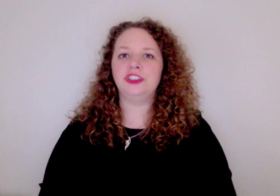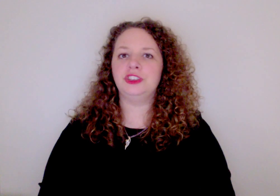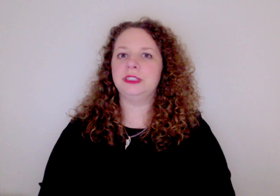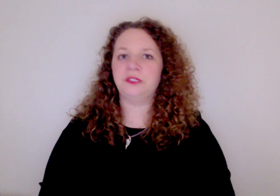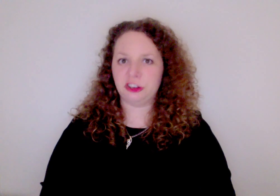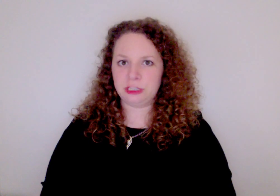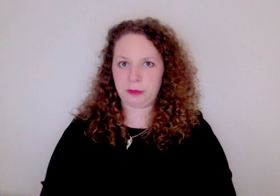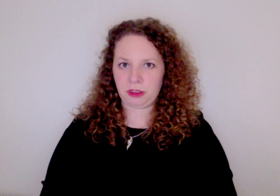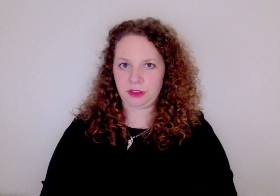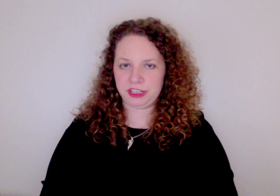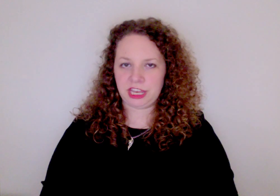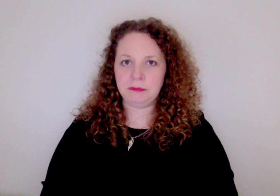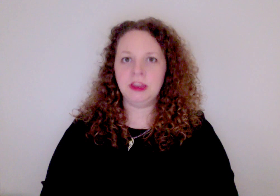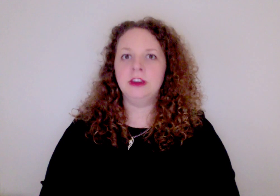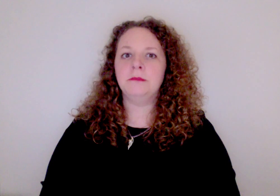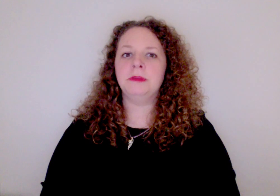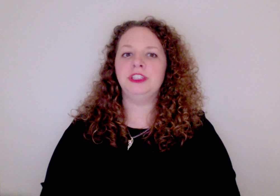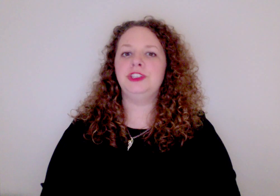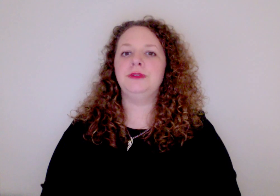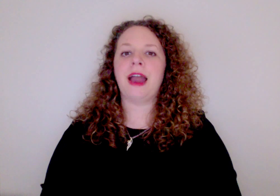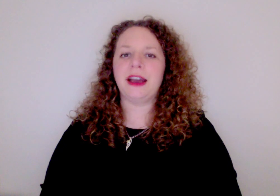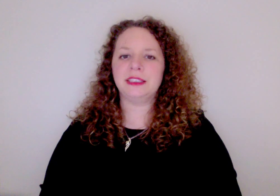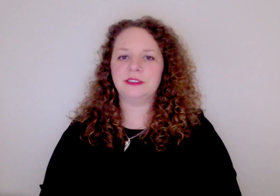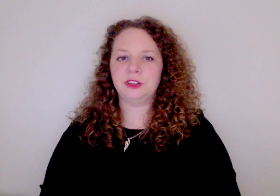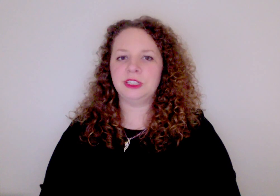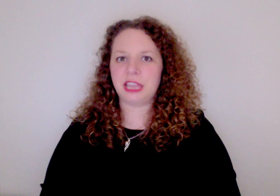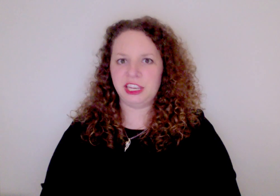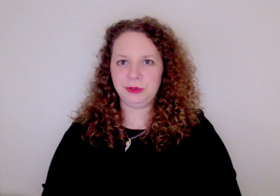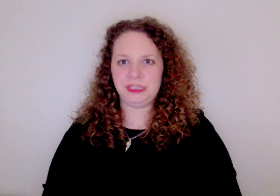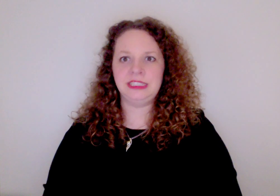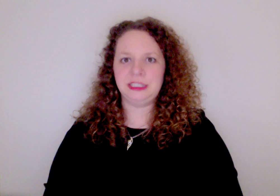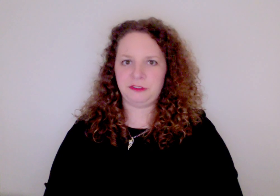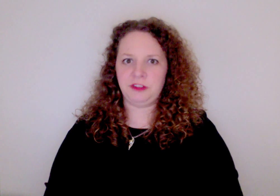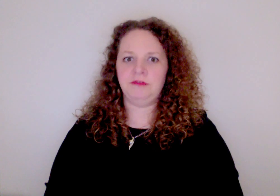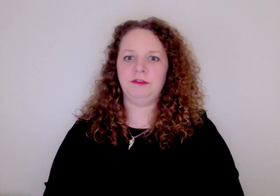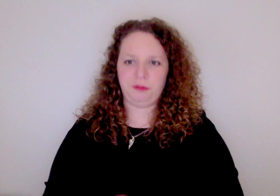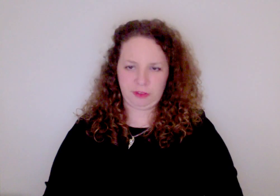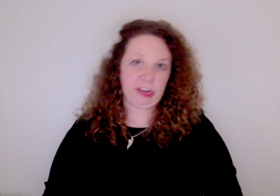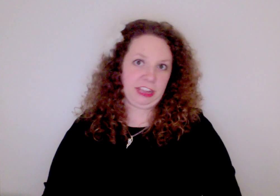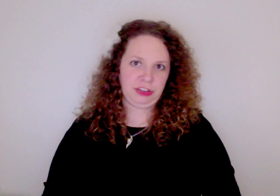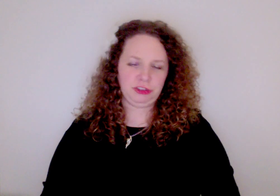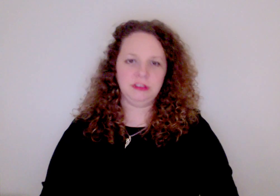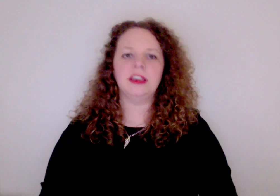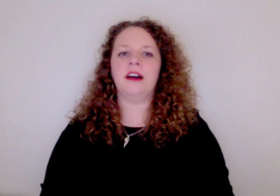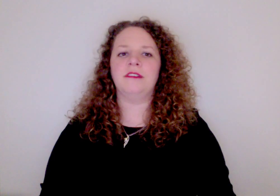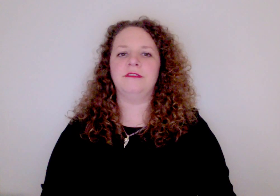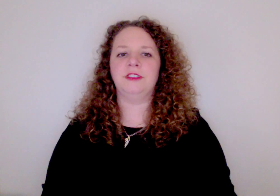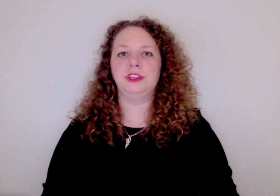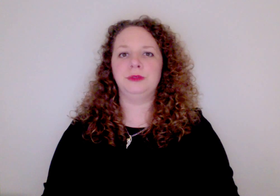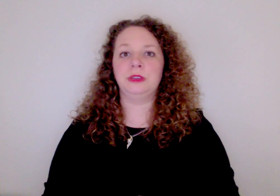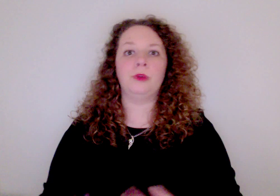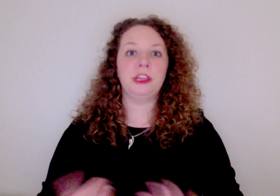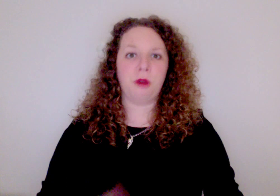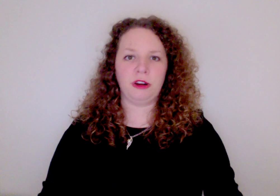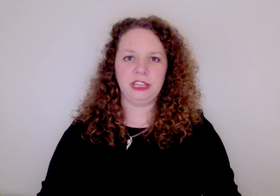just finger spell all the time, but to ask for a sign using different variations of using what you already know